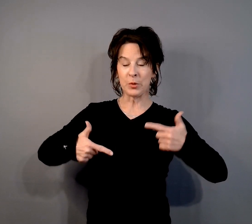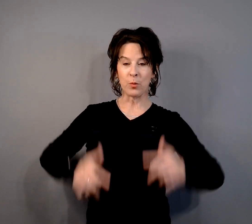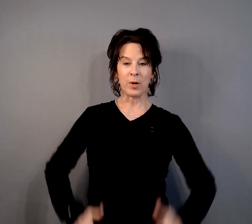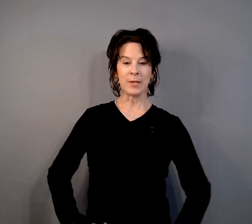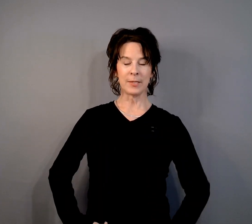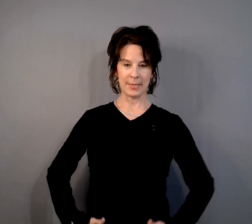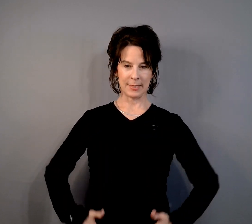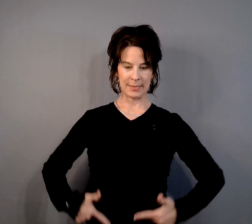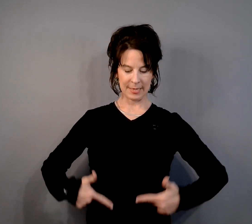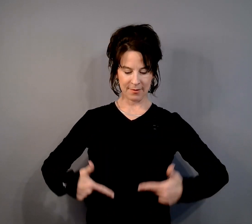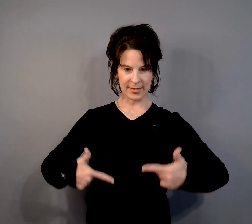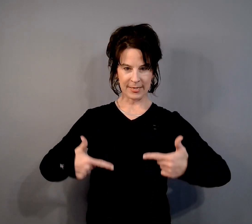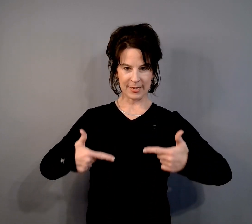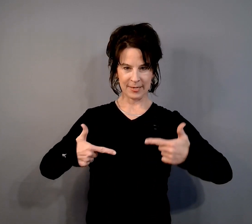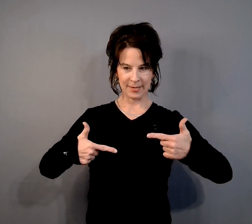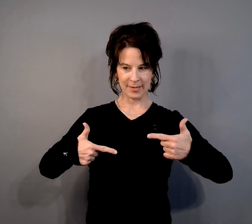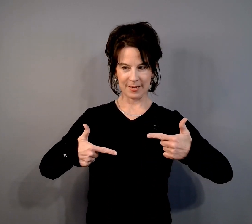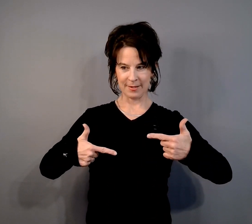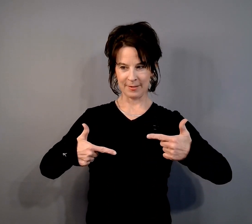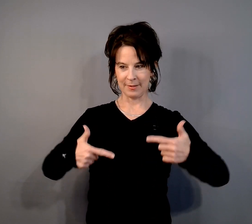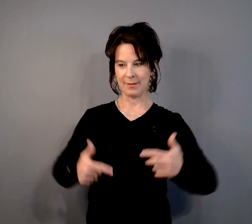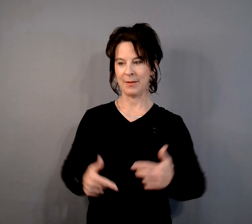it once. Living is.